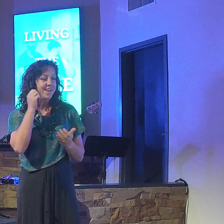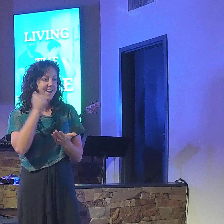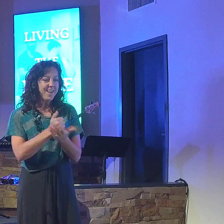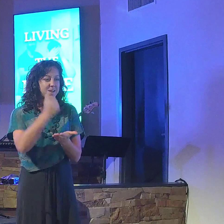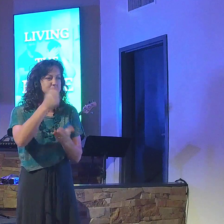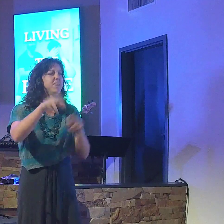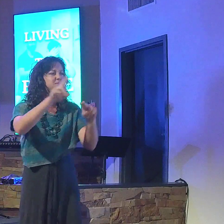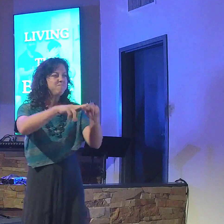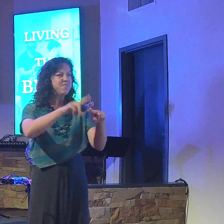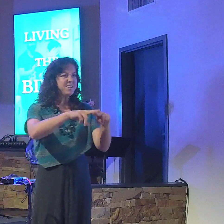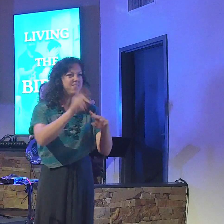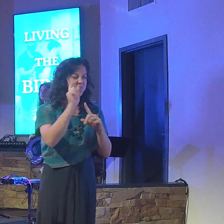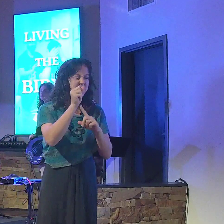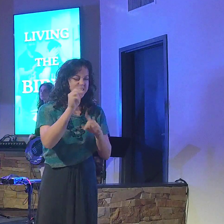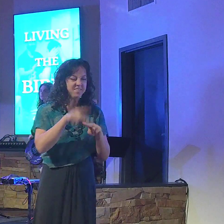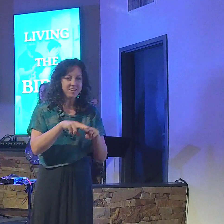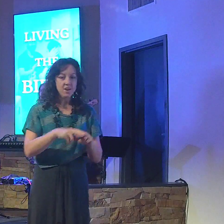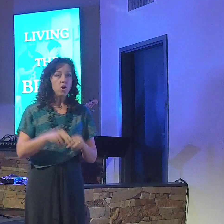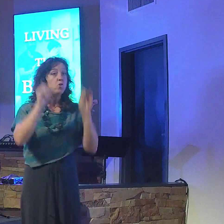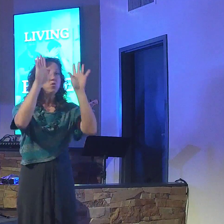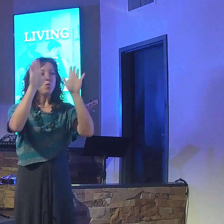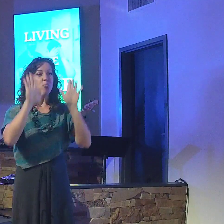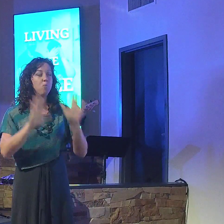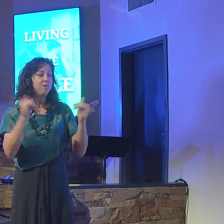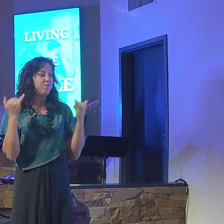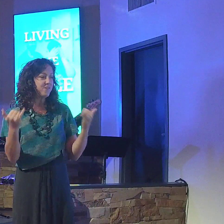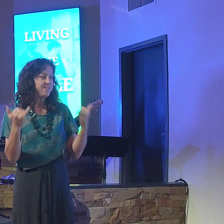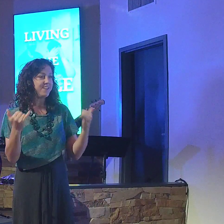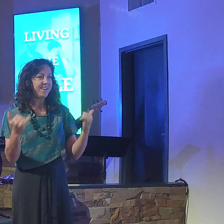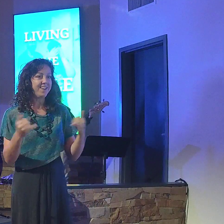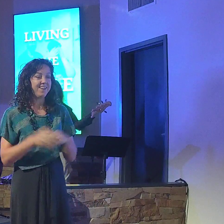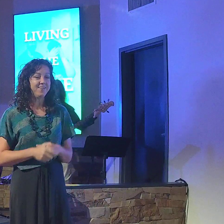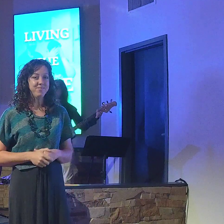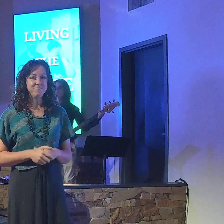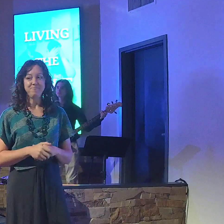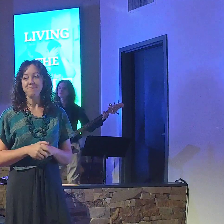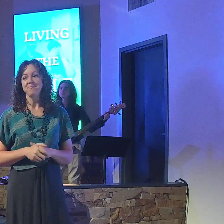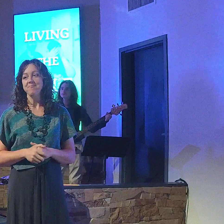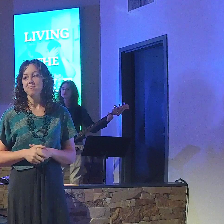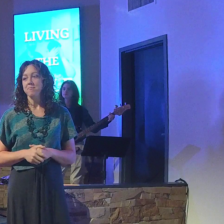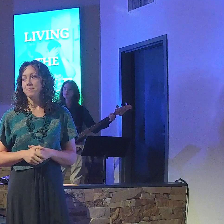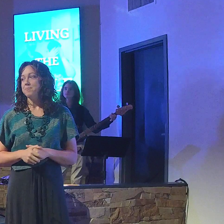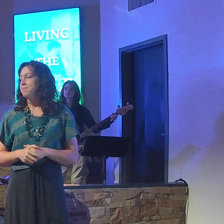Amen. You all may be seated for a second. Wasn't that wonderful today? Yes.